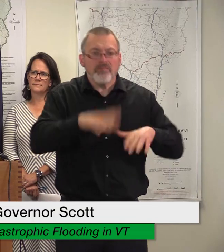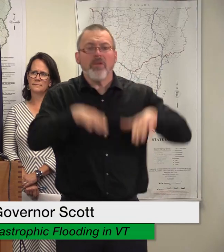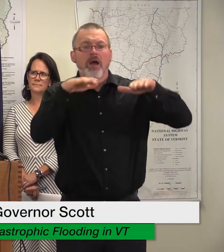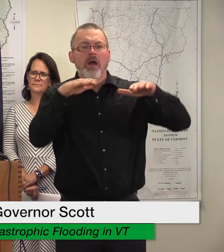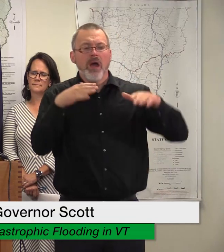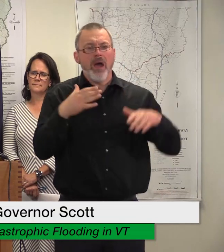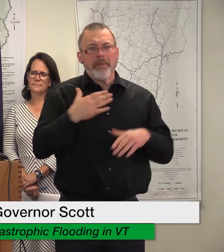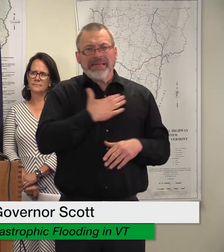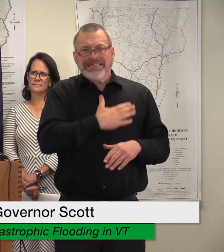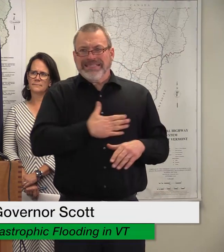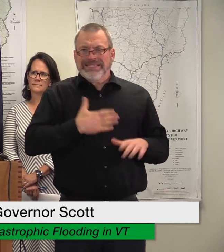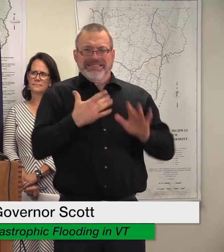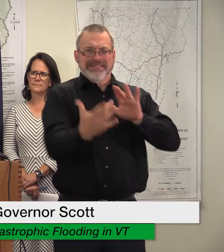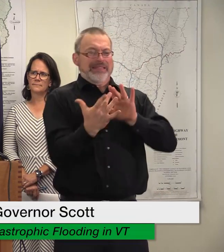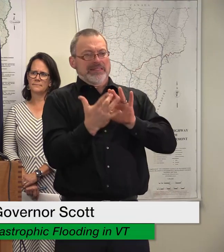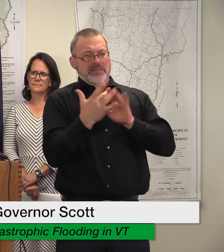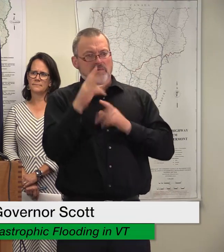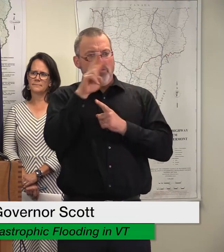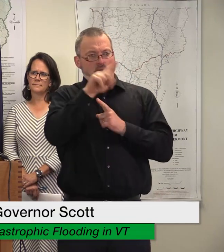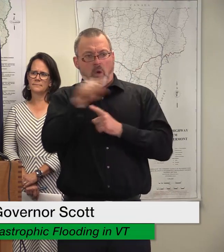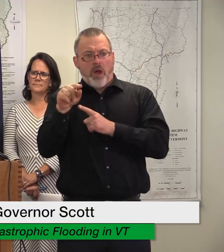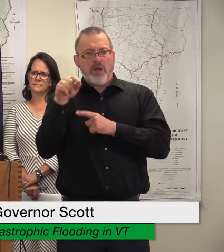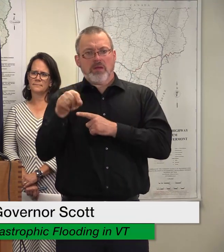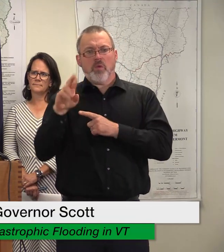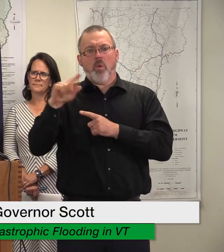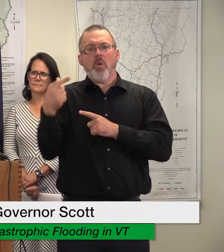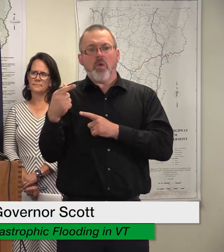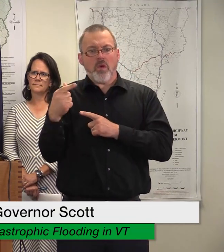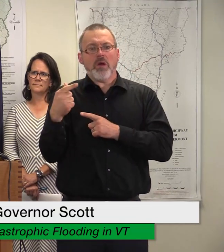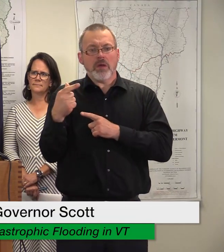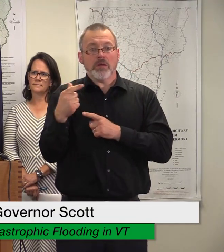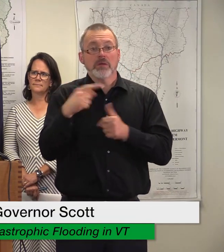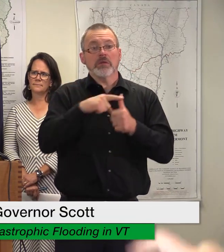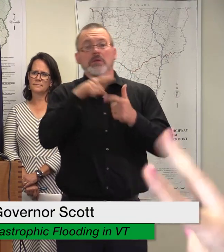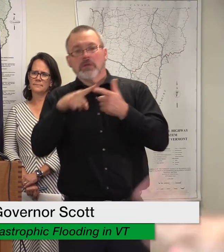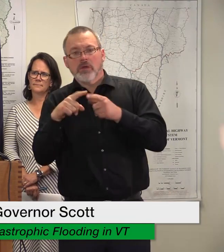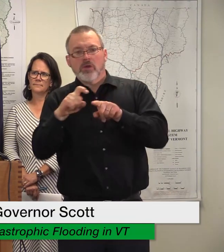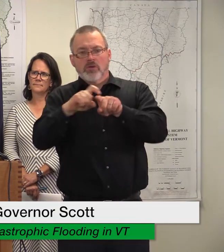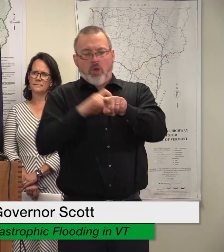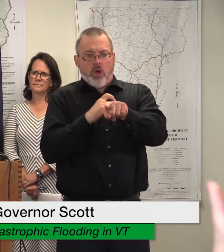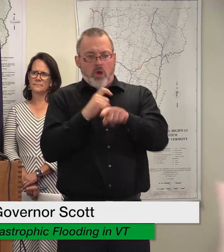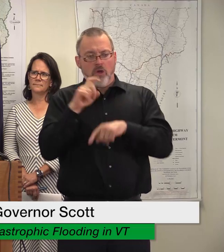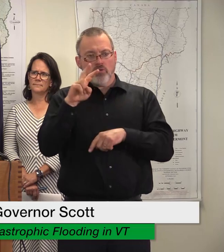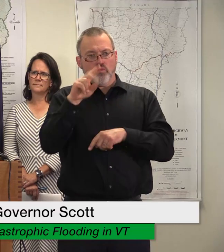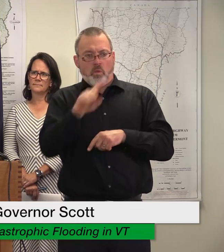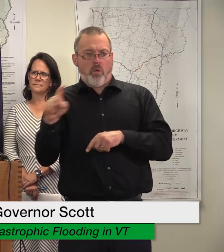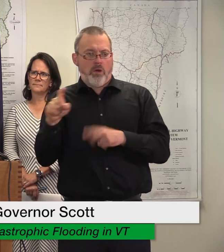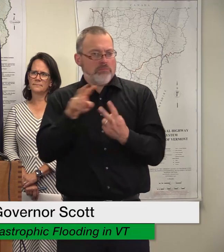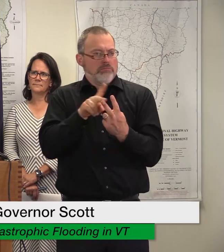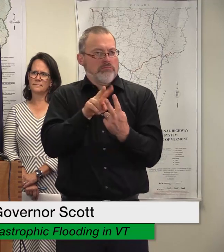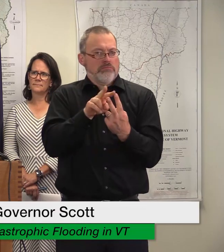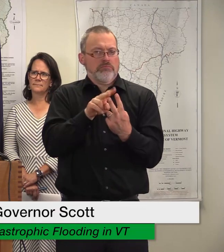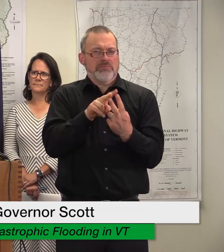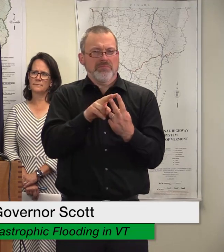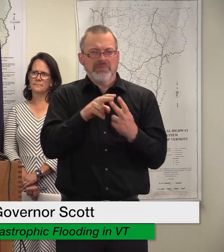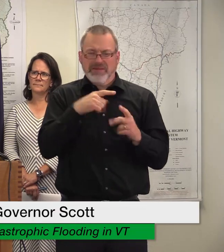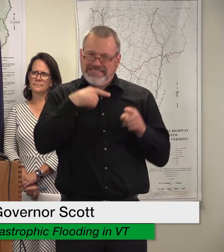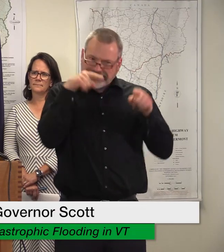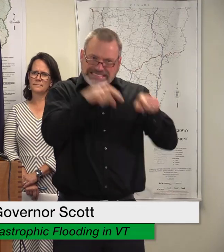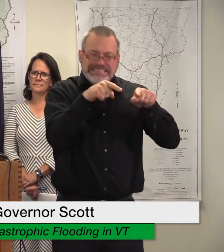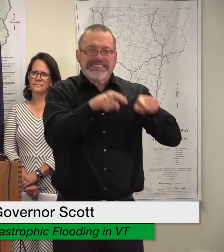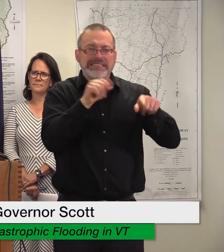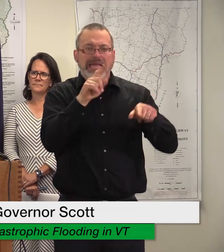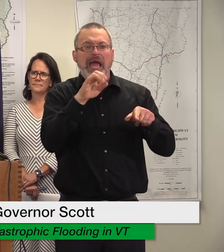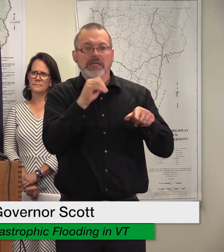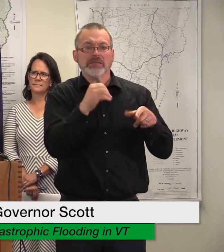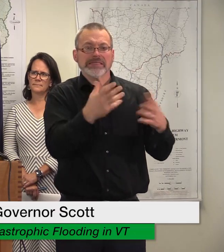to vermont211.org or by calling 211. Even if you fixed the damage yourself or brushed